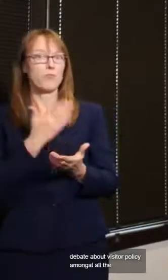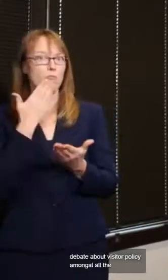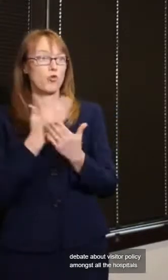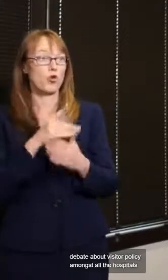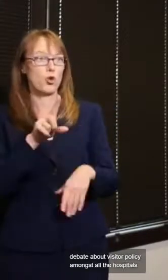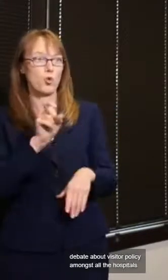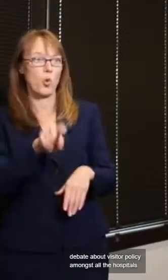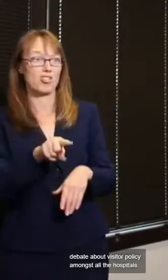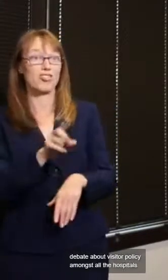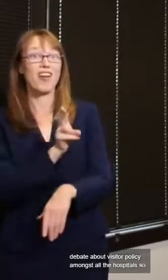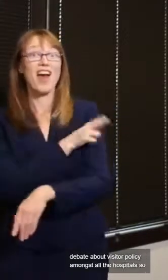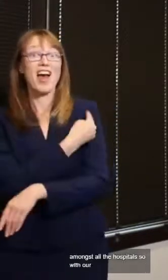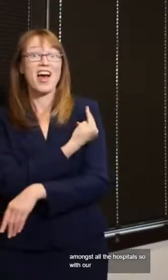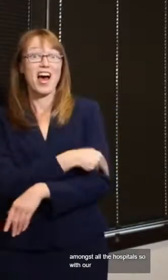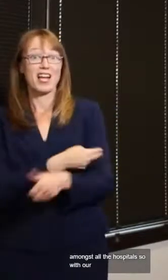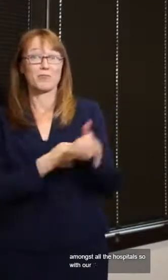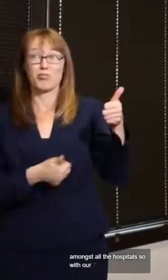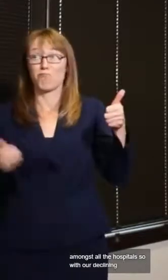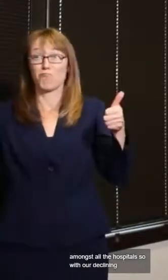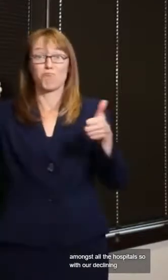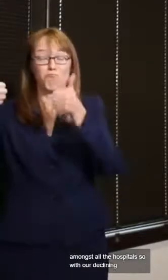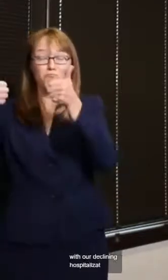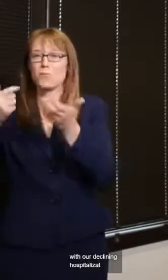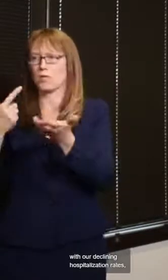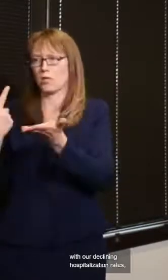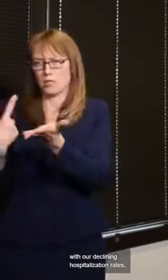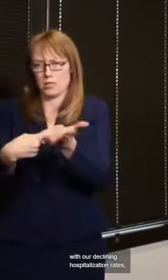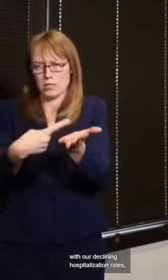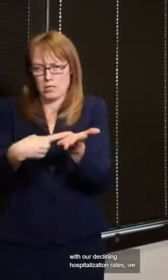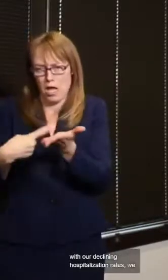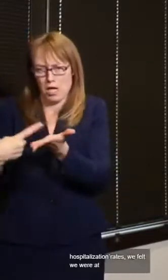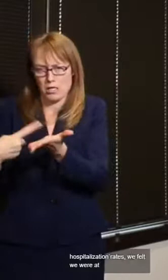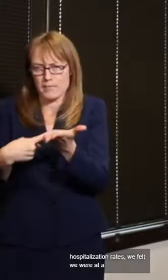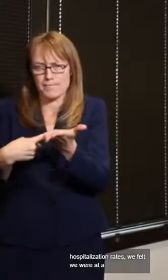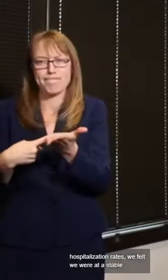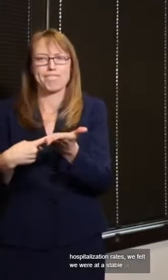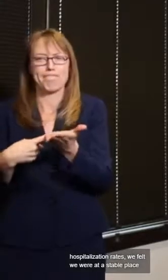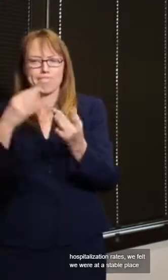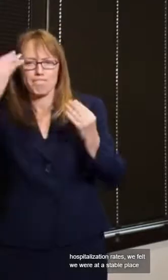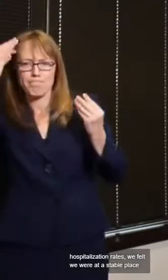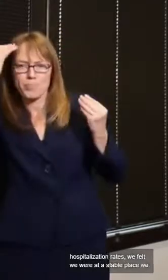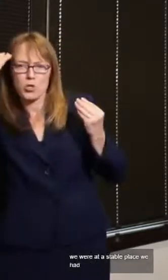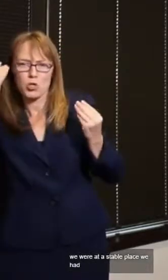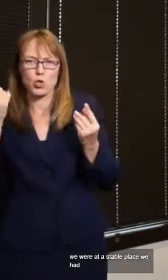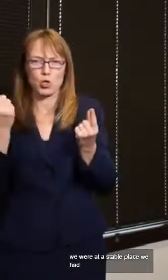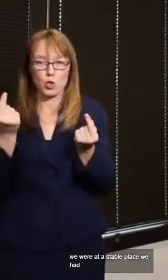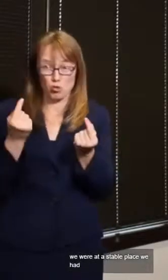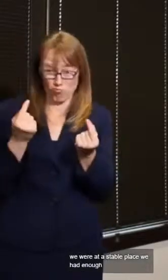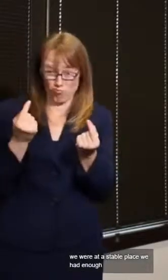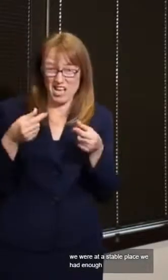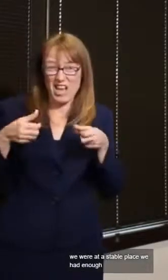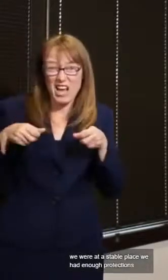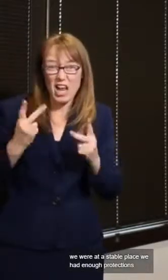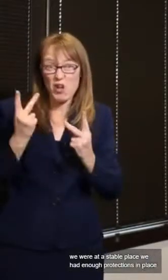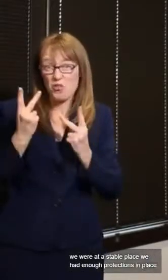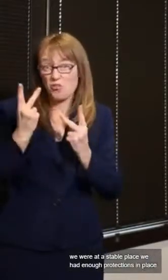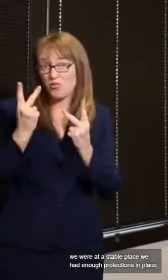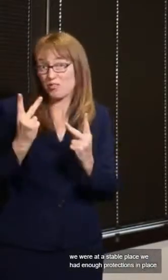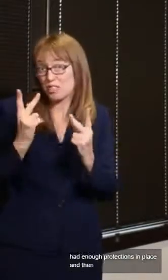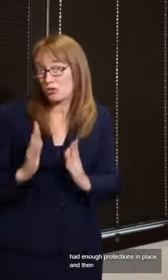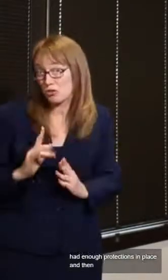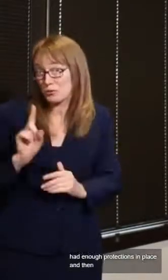hospitals. So with our declining hospitalization rates, we felt we were at a stable place. We had enough protections in place, and